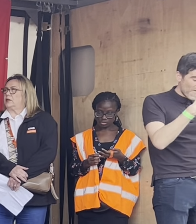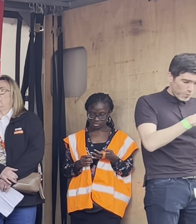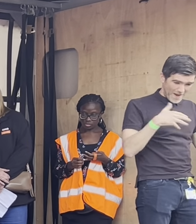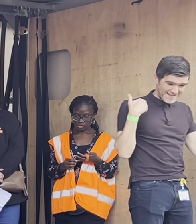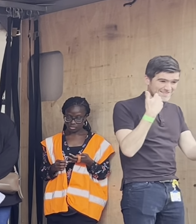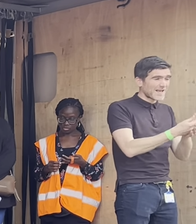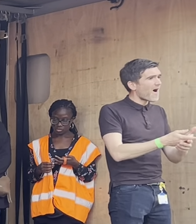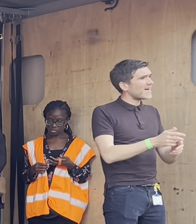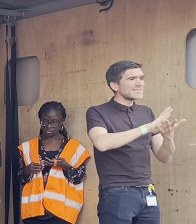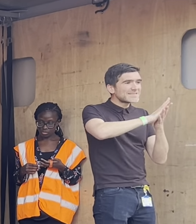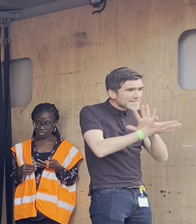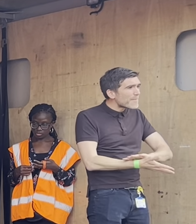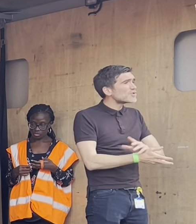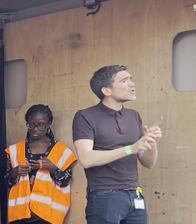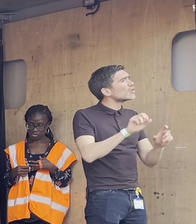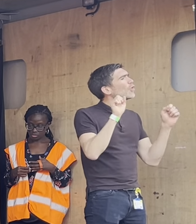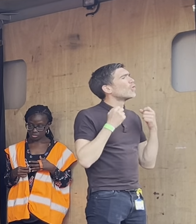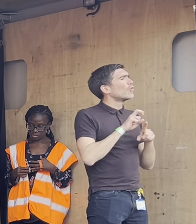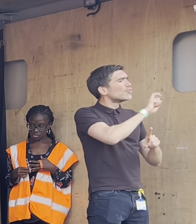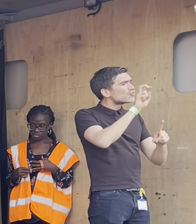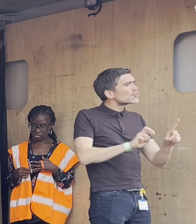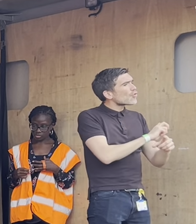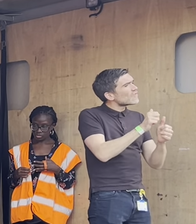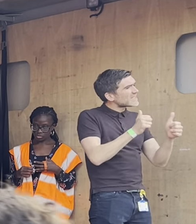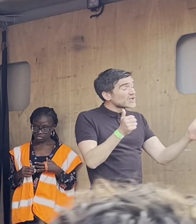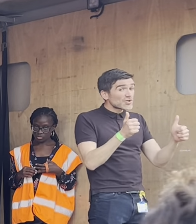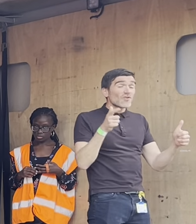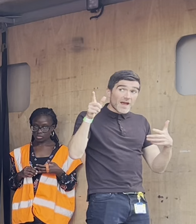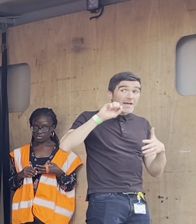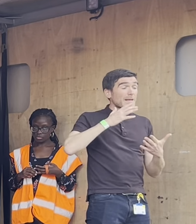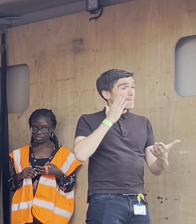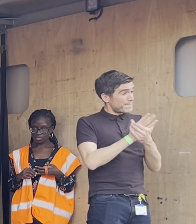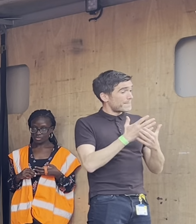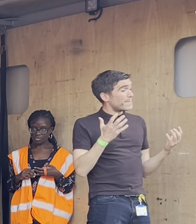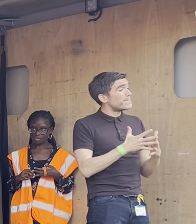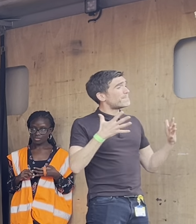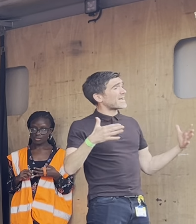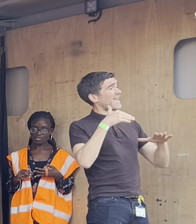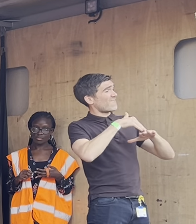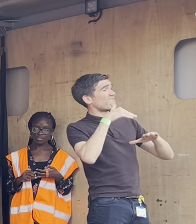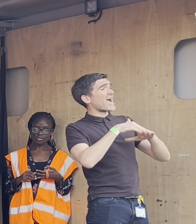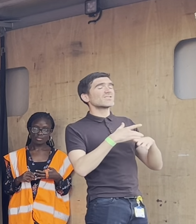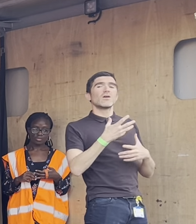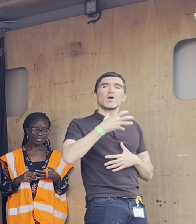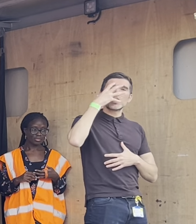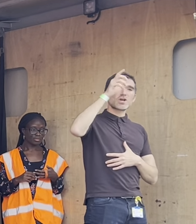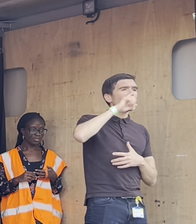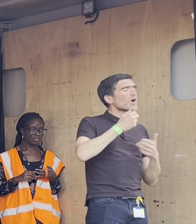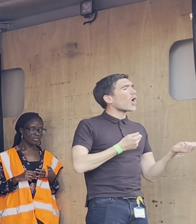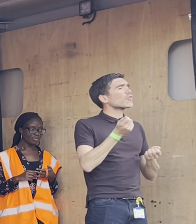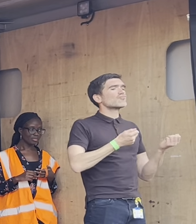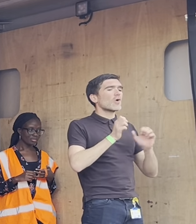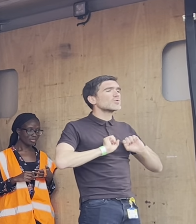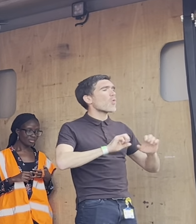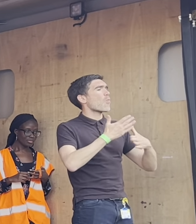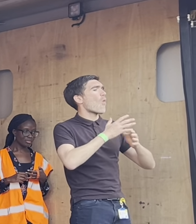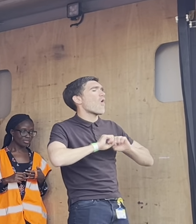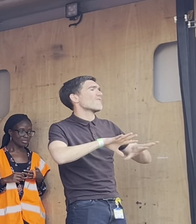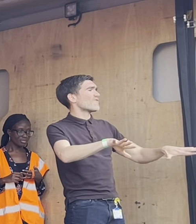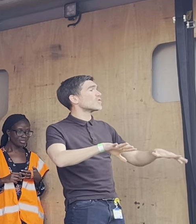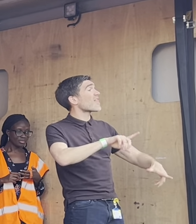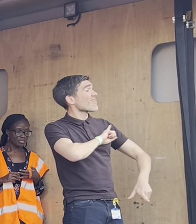the tourist industry for the government. It is hitting them very hard. And it goes to show that the government cannot even control its own workforce. That's why they're going to